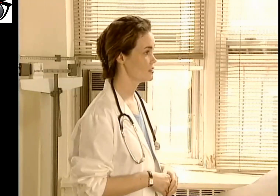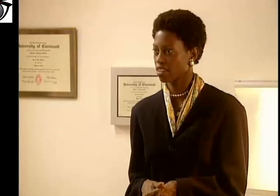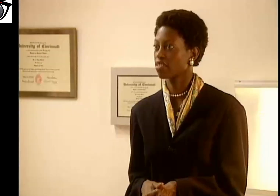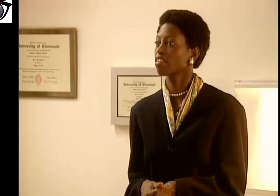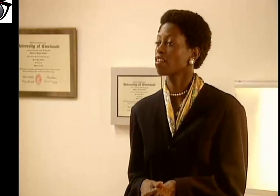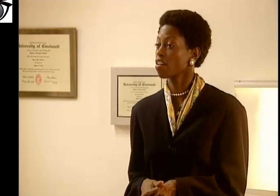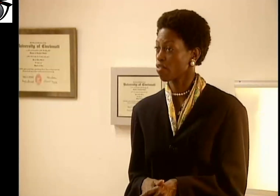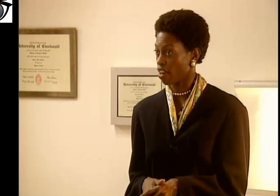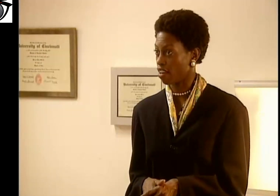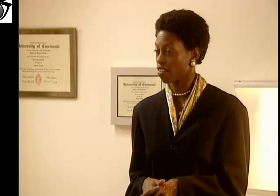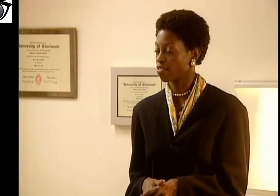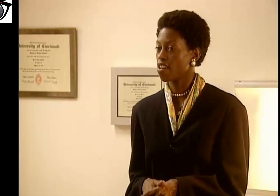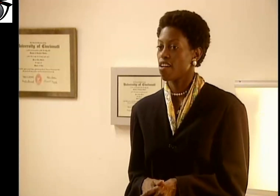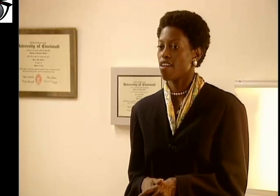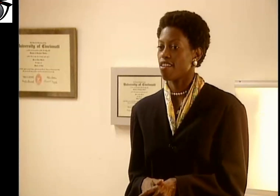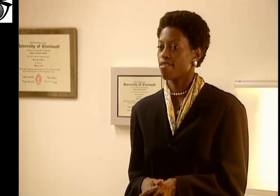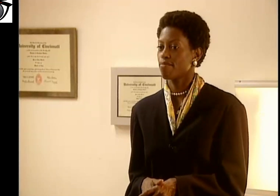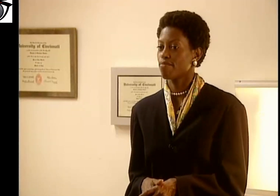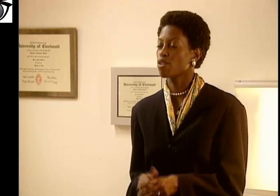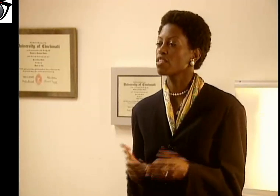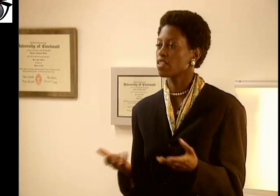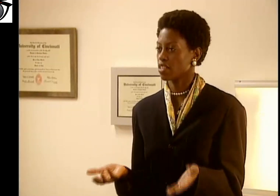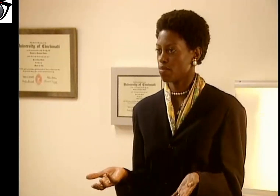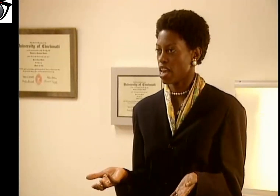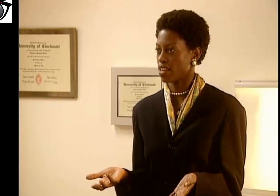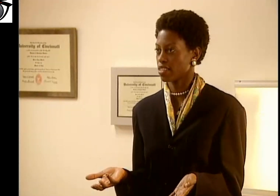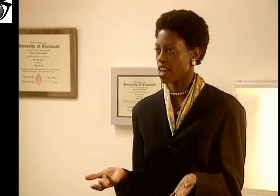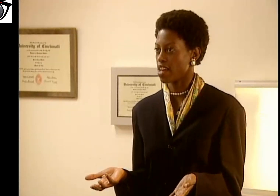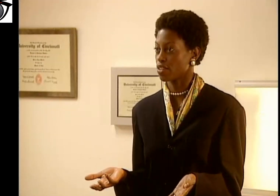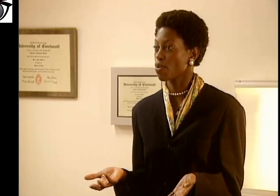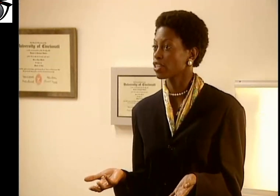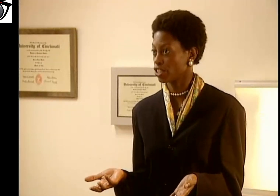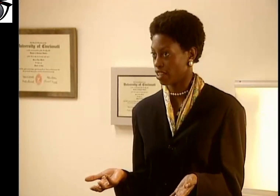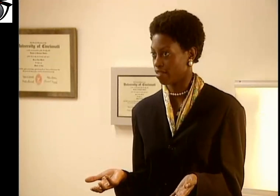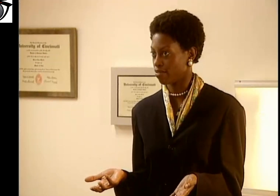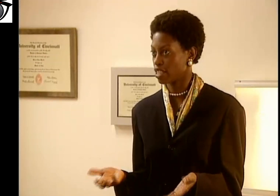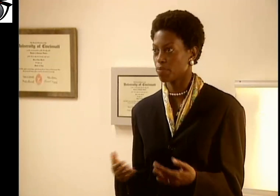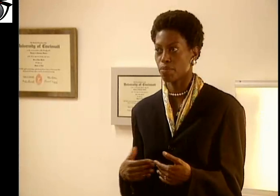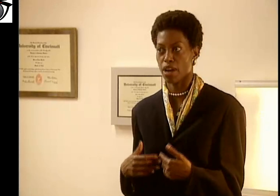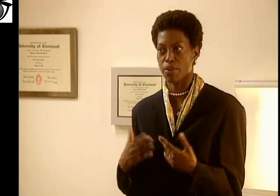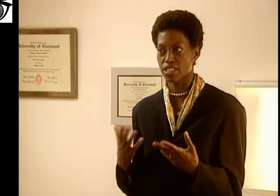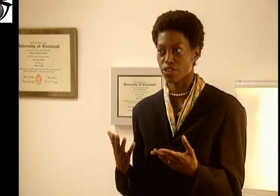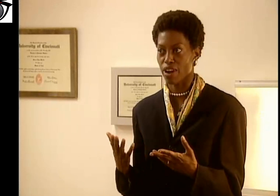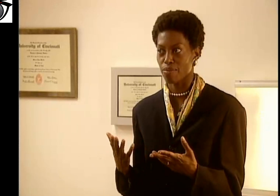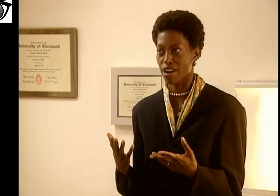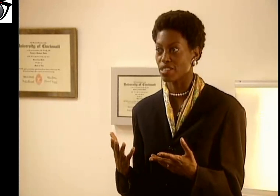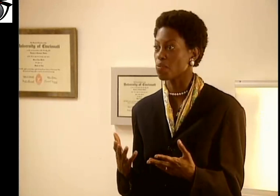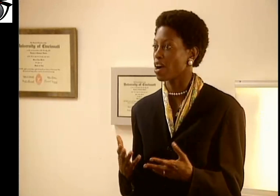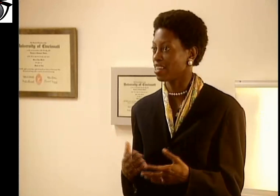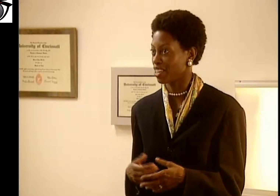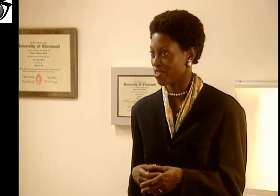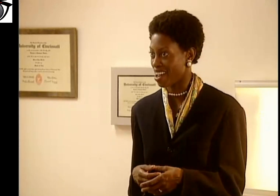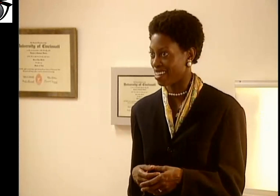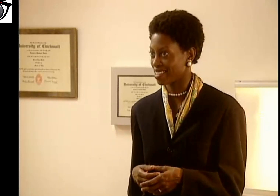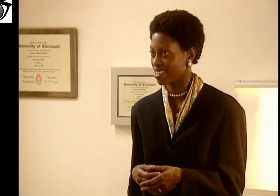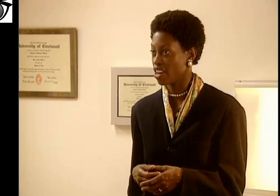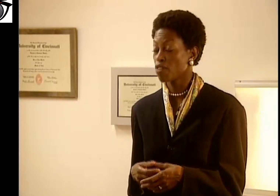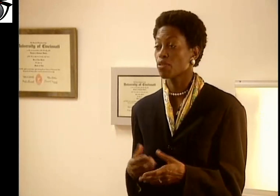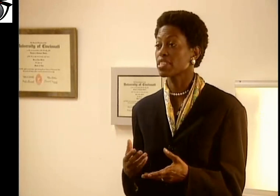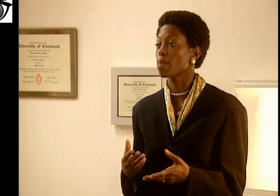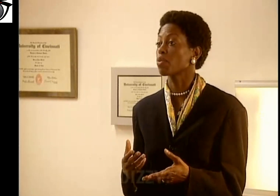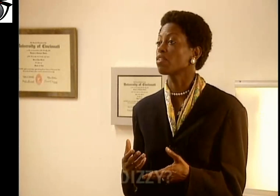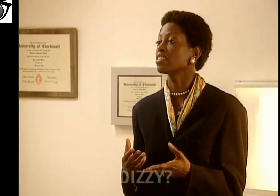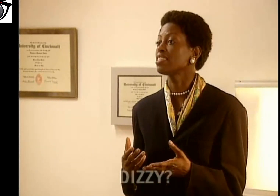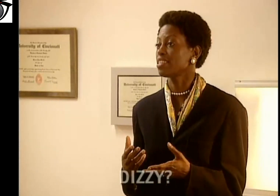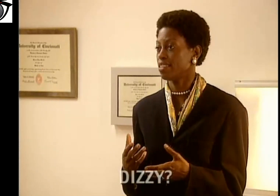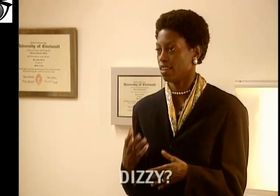important. Okay. Most of these can be asked as a question simply by raising your eyebrows and widening your eyes.